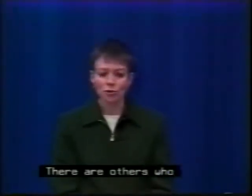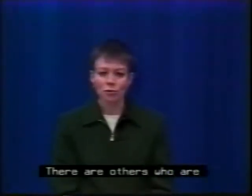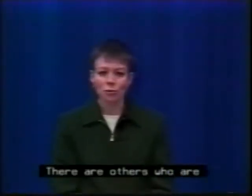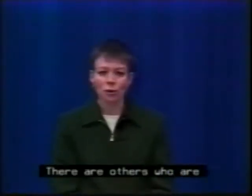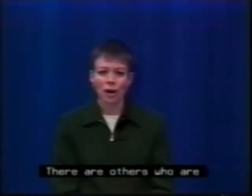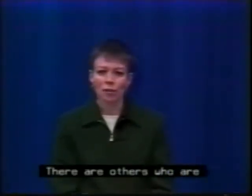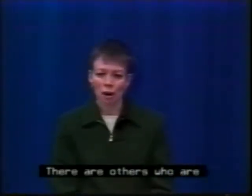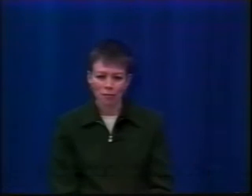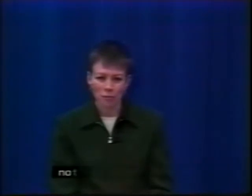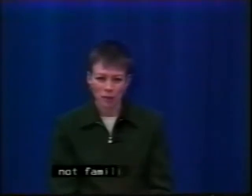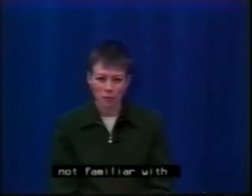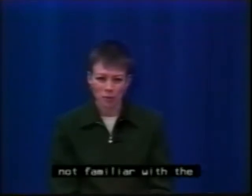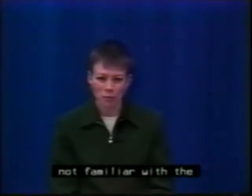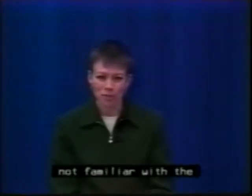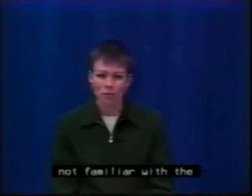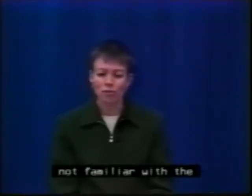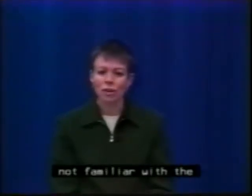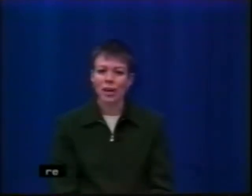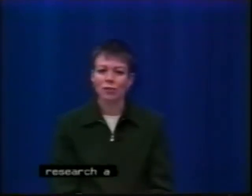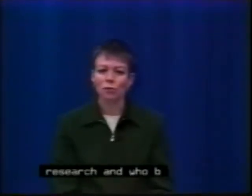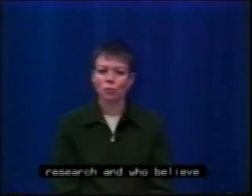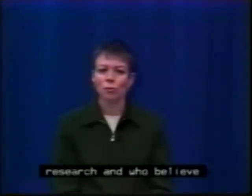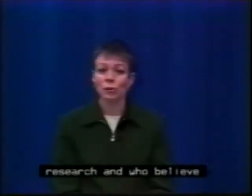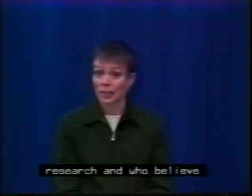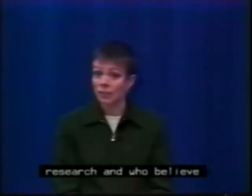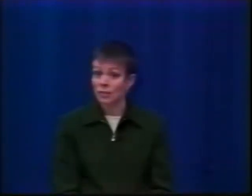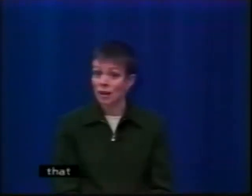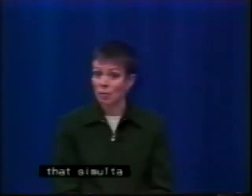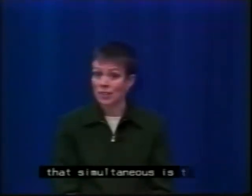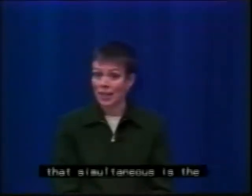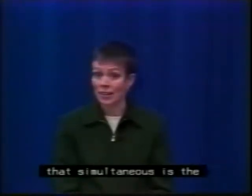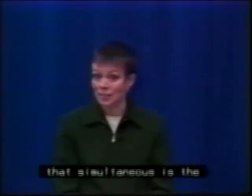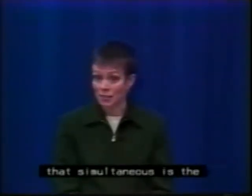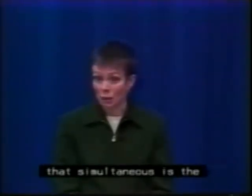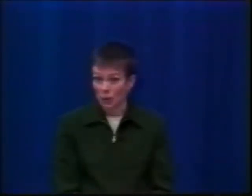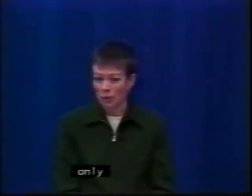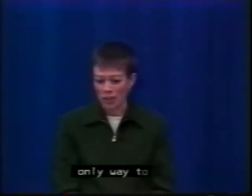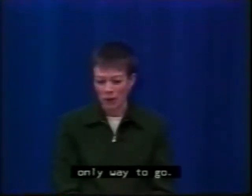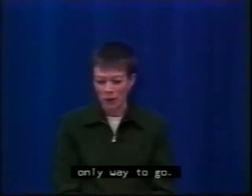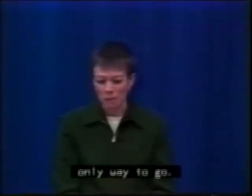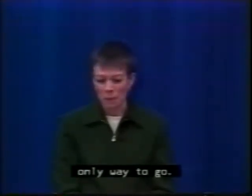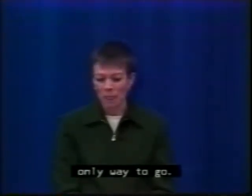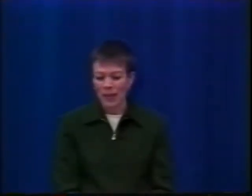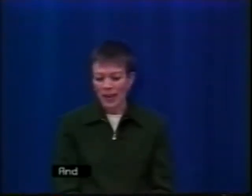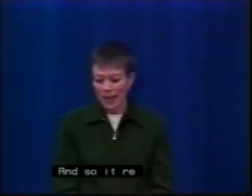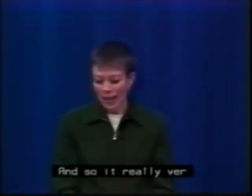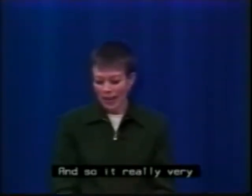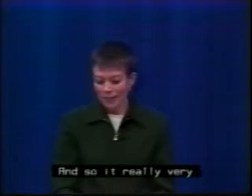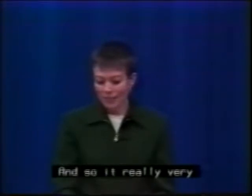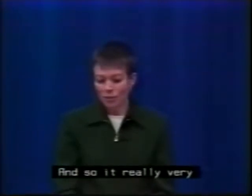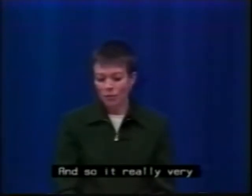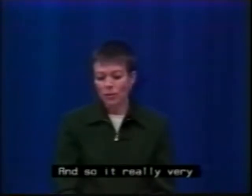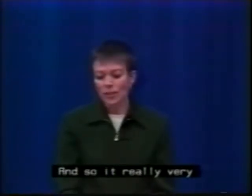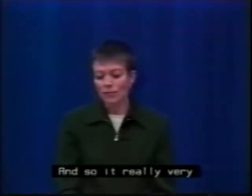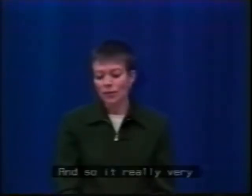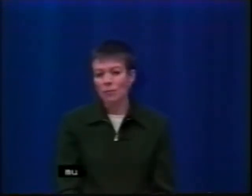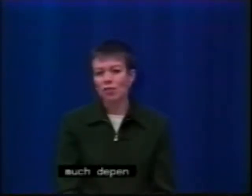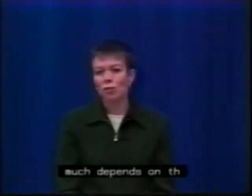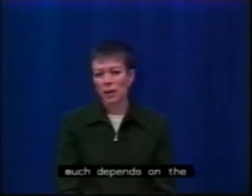who are not familiar with the research and who believe that simultaneous is the only way to go. And so it really very much